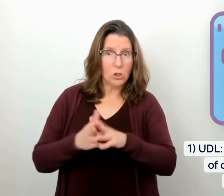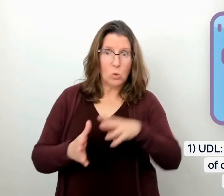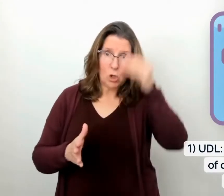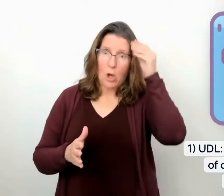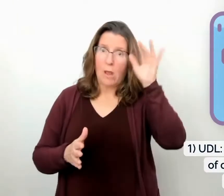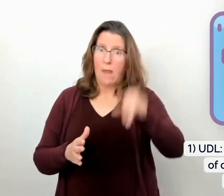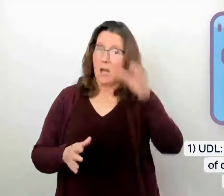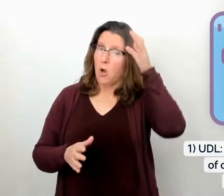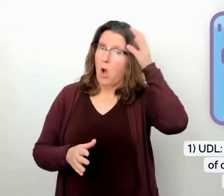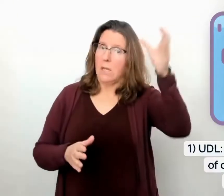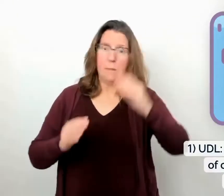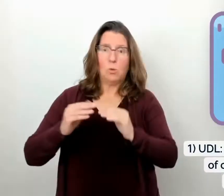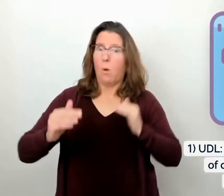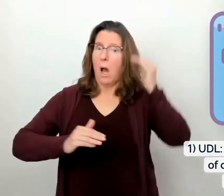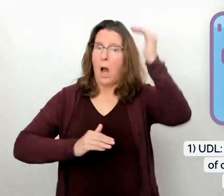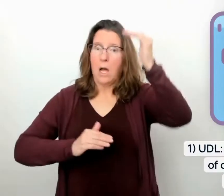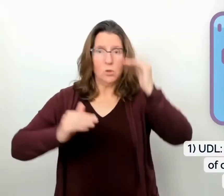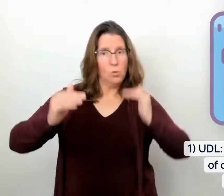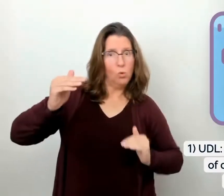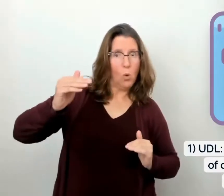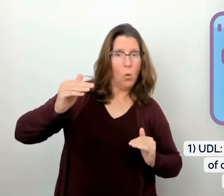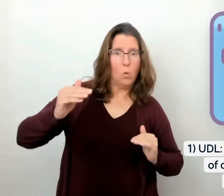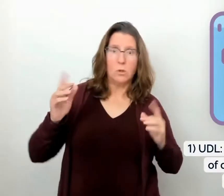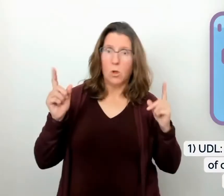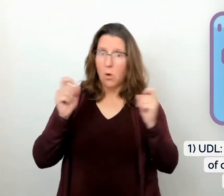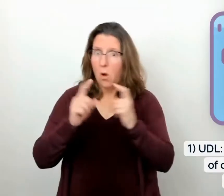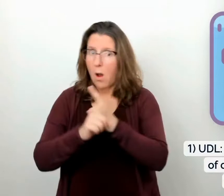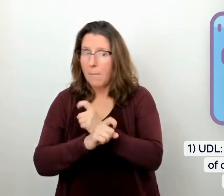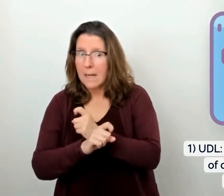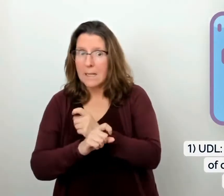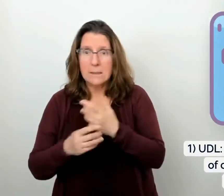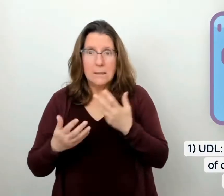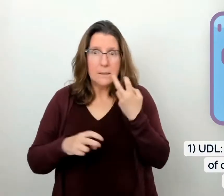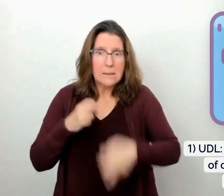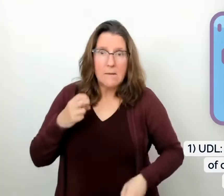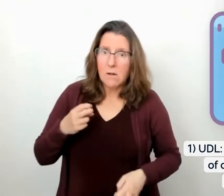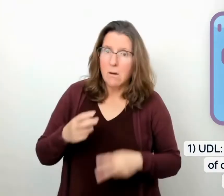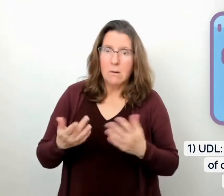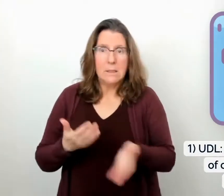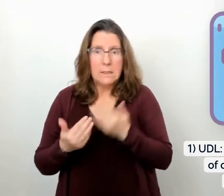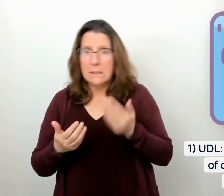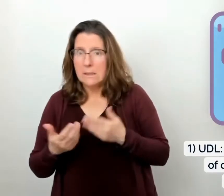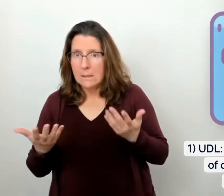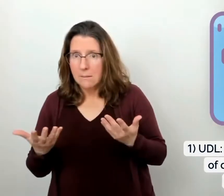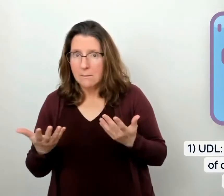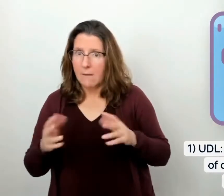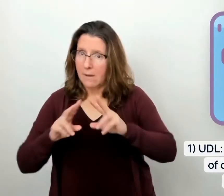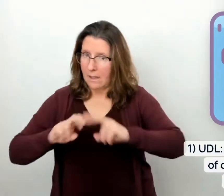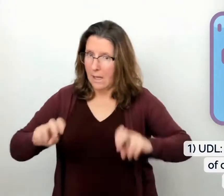be analyzed. Analyzing complexity and readiness to learn a concept or to do an activity has